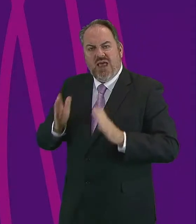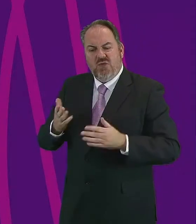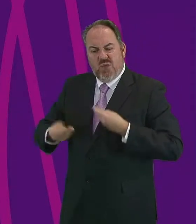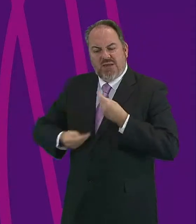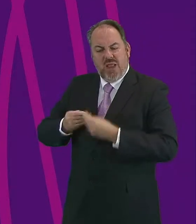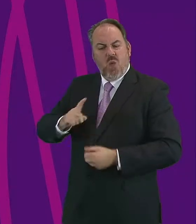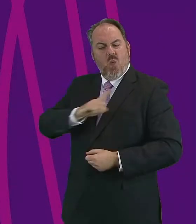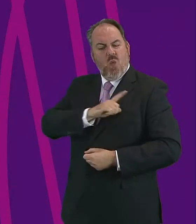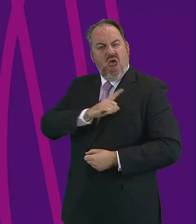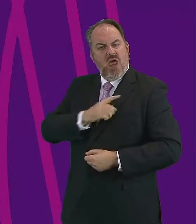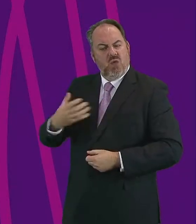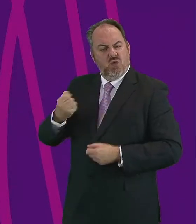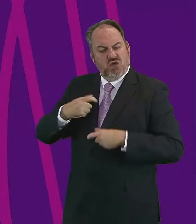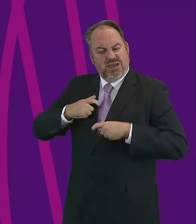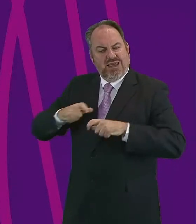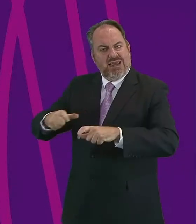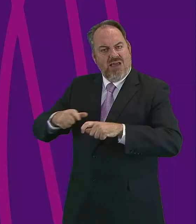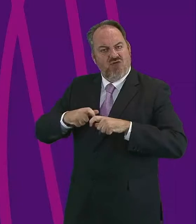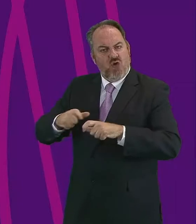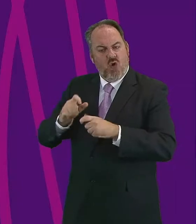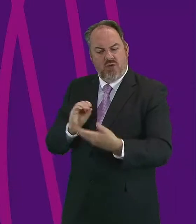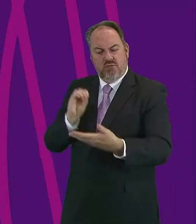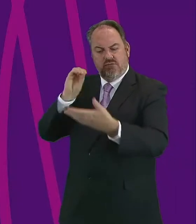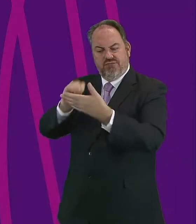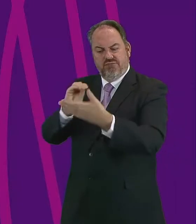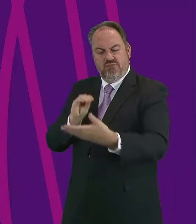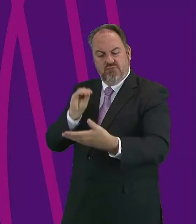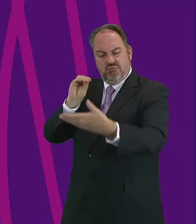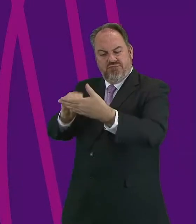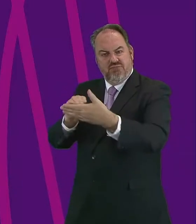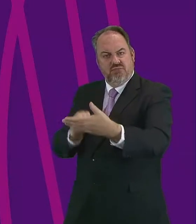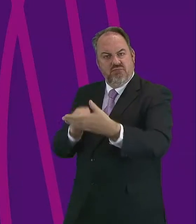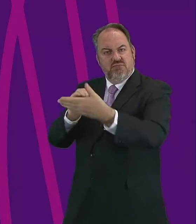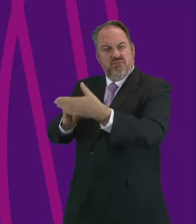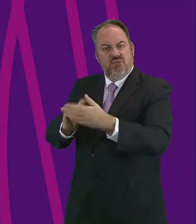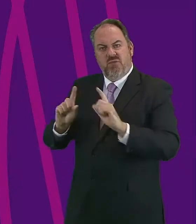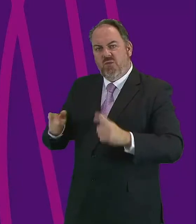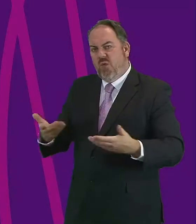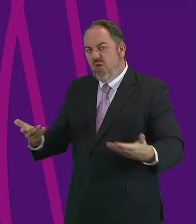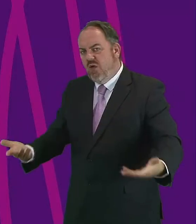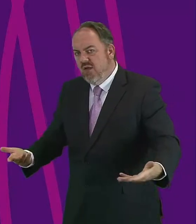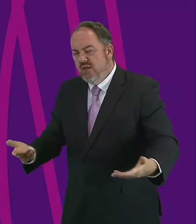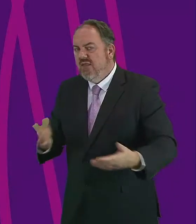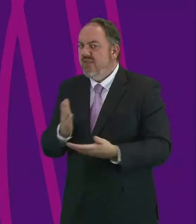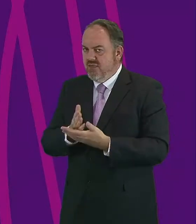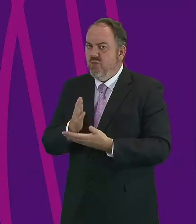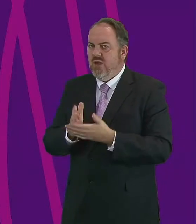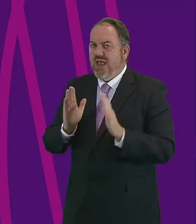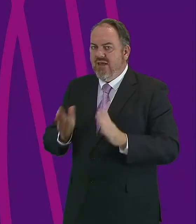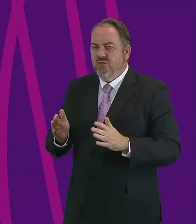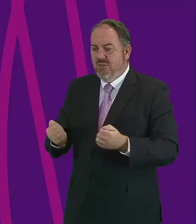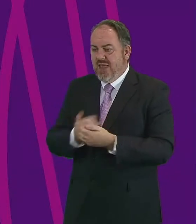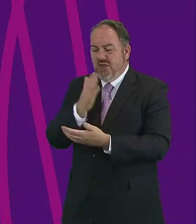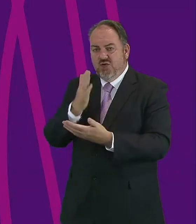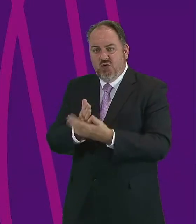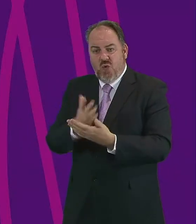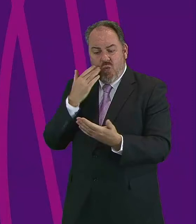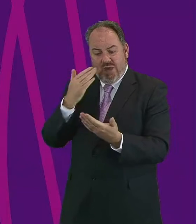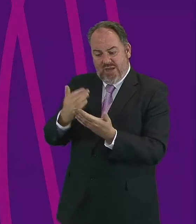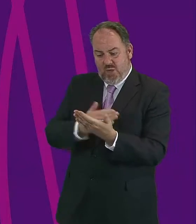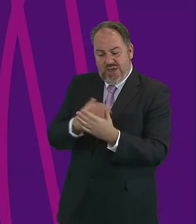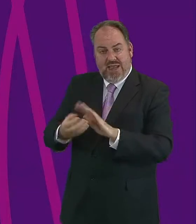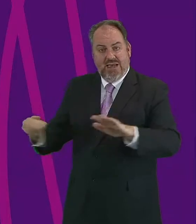of items within the legislation. And we start essentially on the basis that the sooner we can expire all of this, the